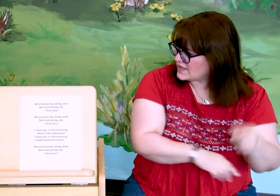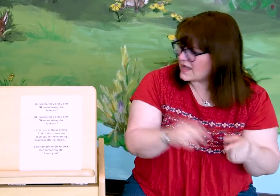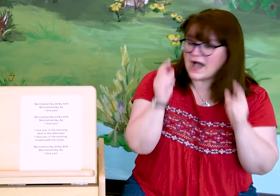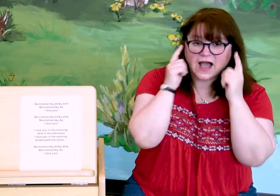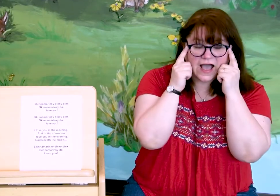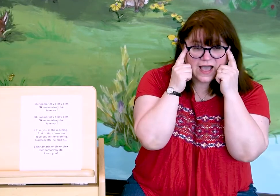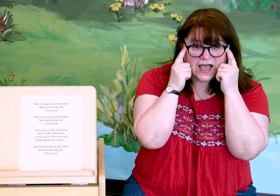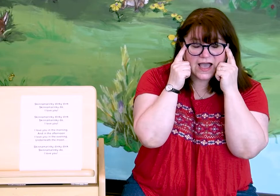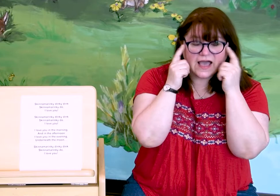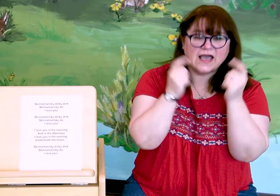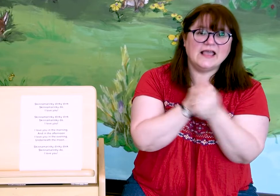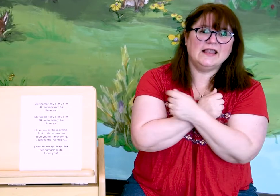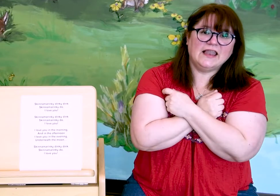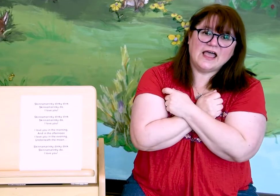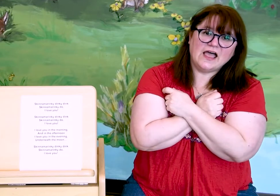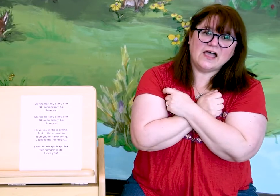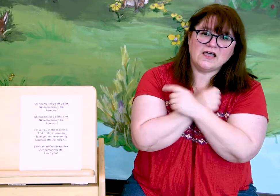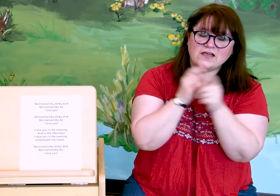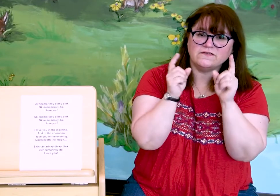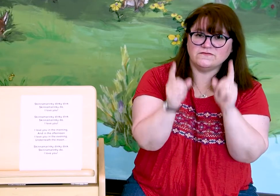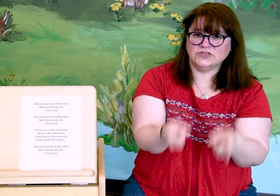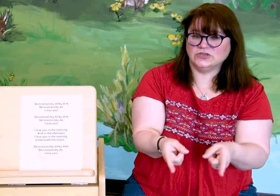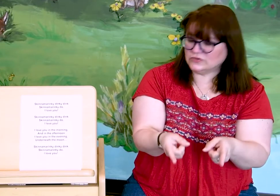I love you.